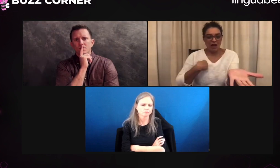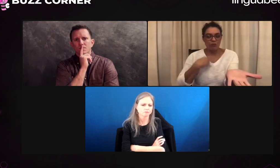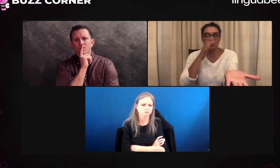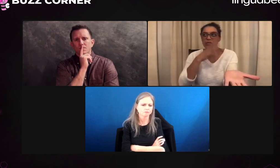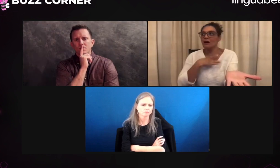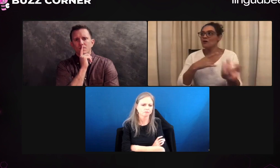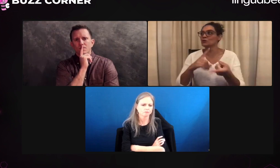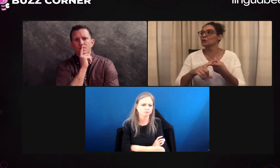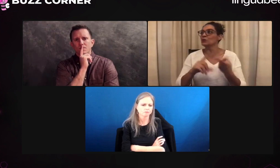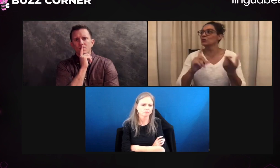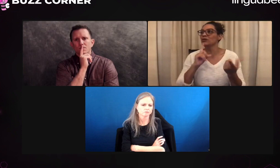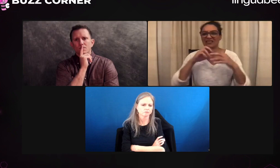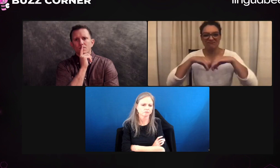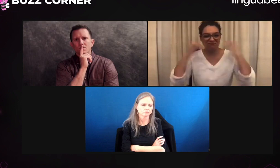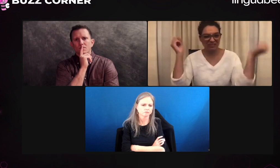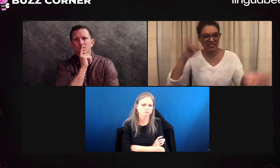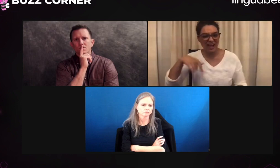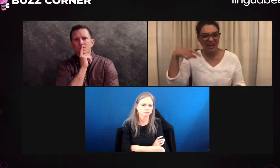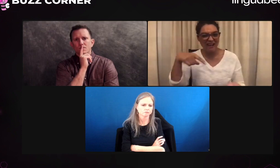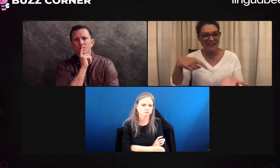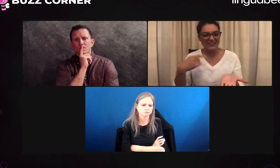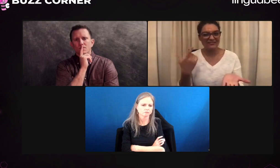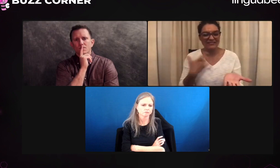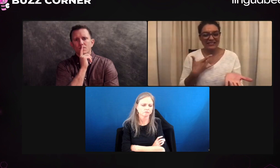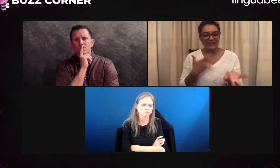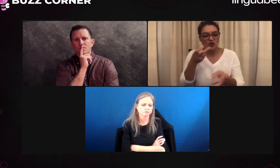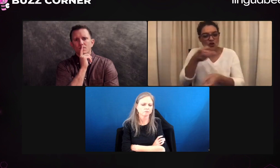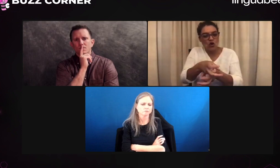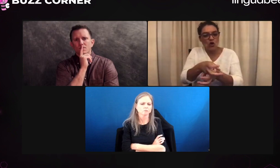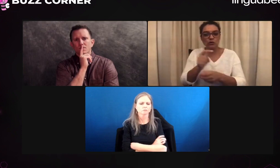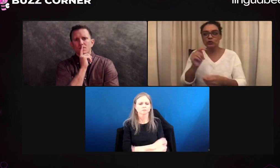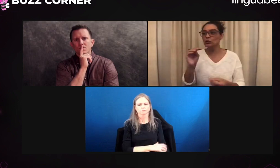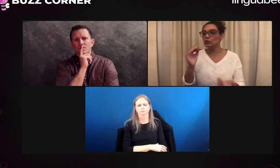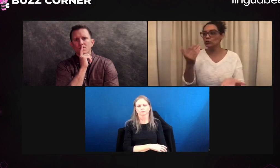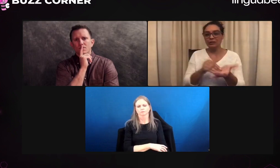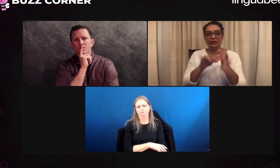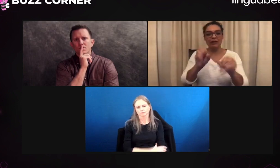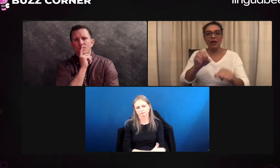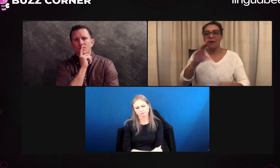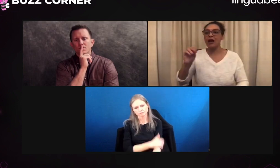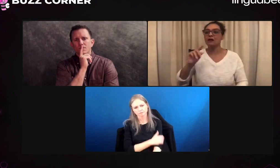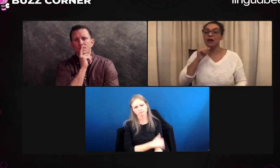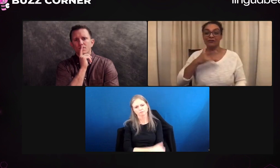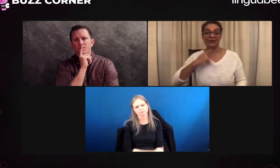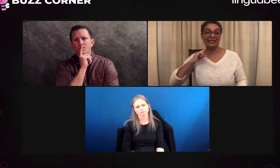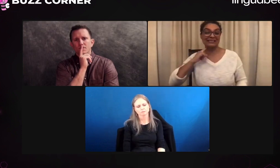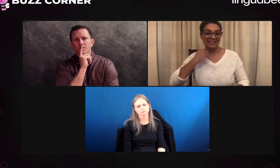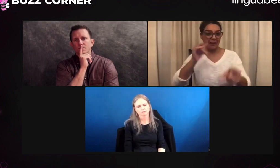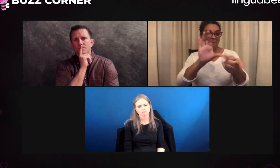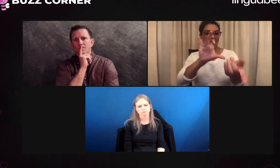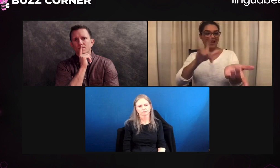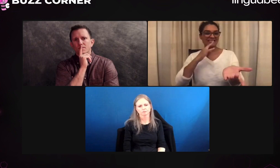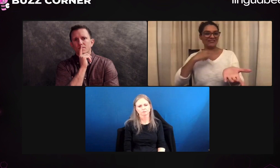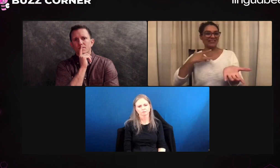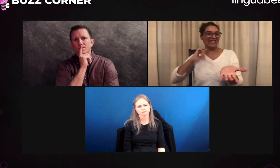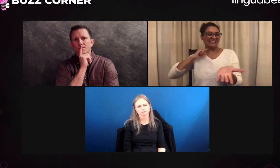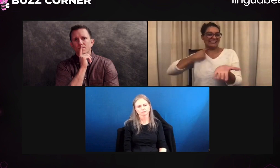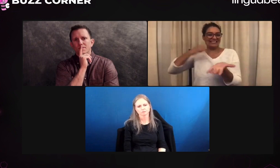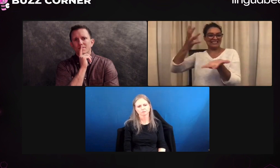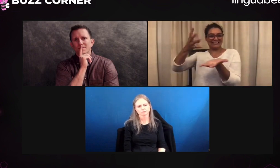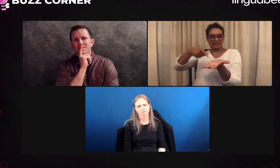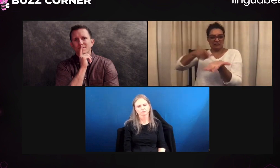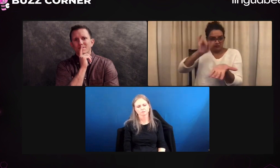that we're on the same pace and one accord, right? So I really want to dive into that because I feel like it's so hard to